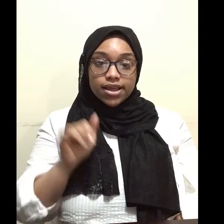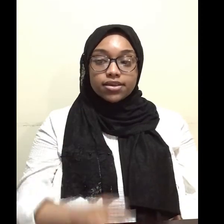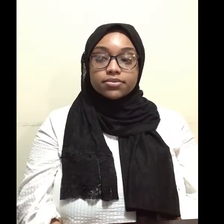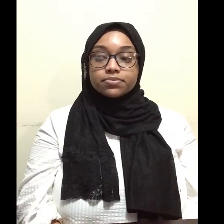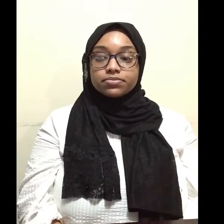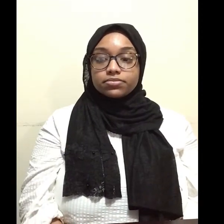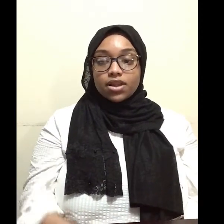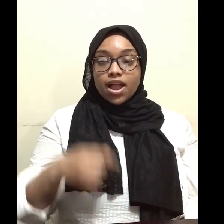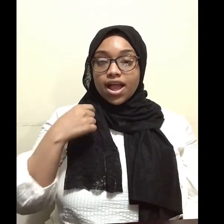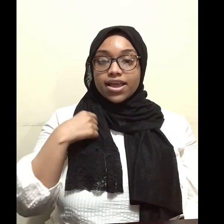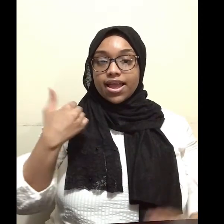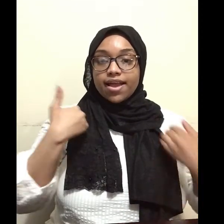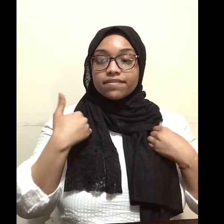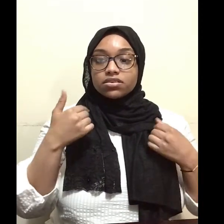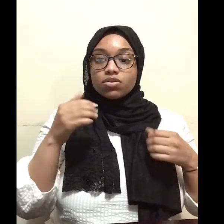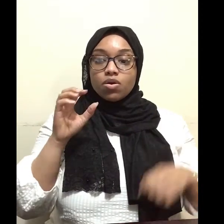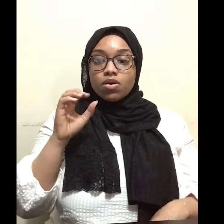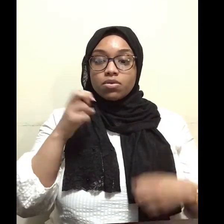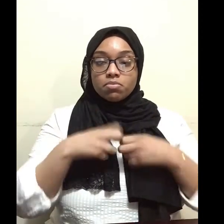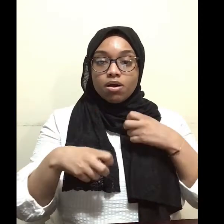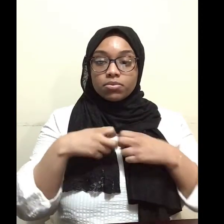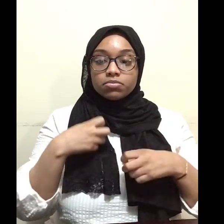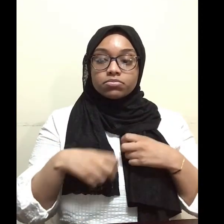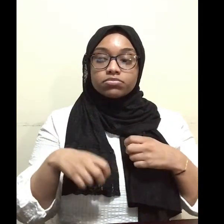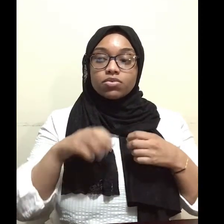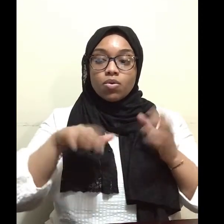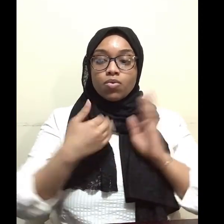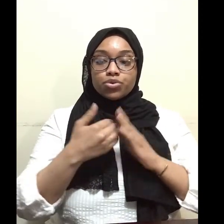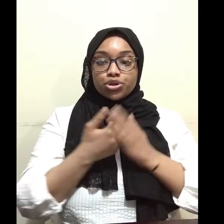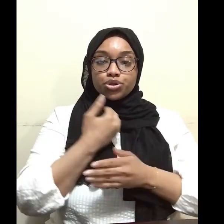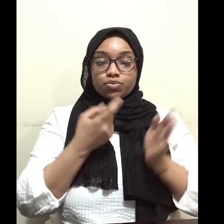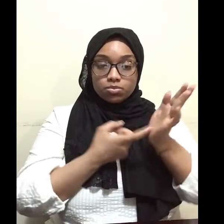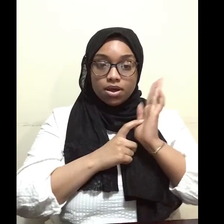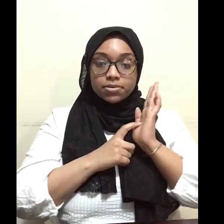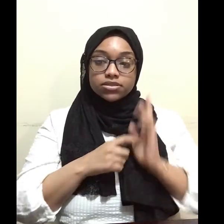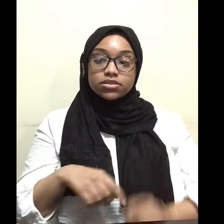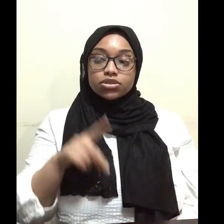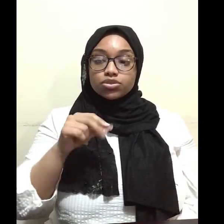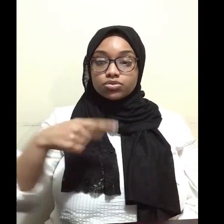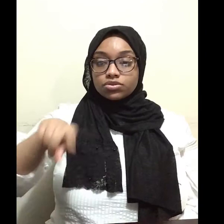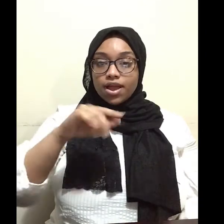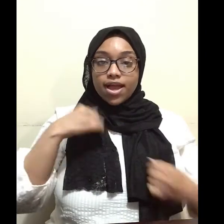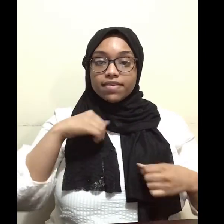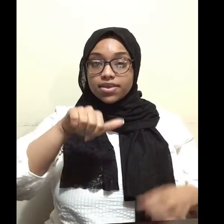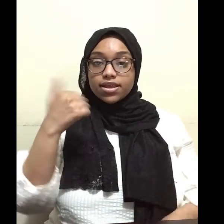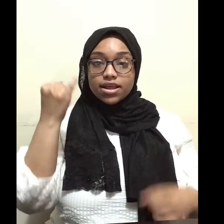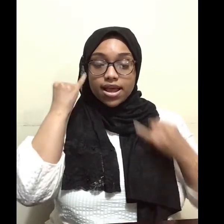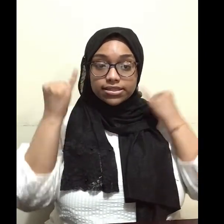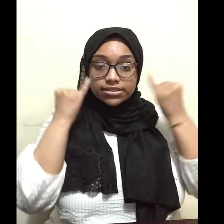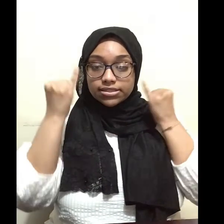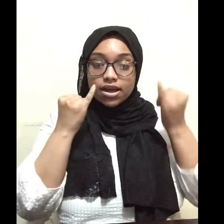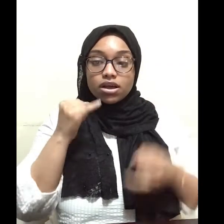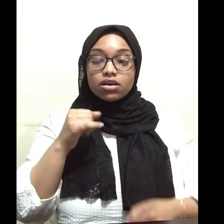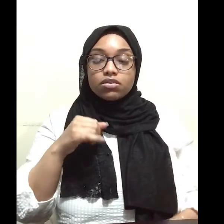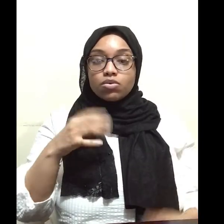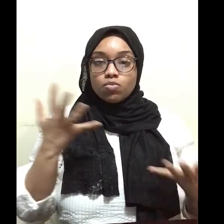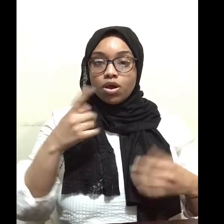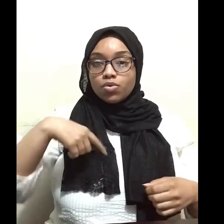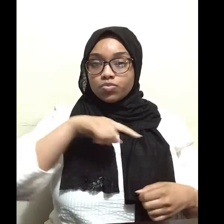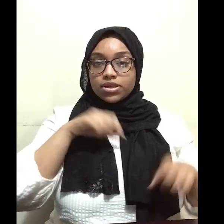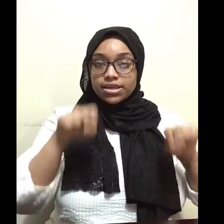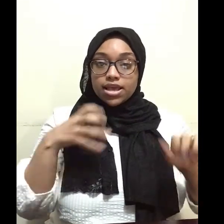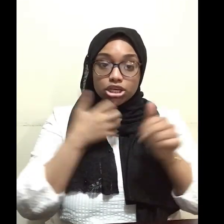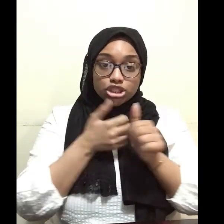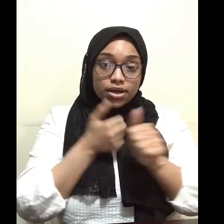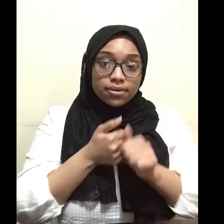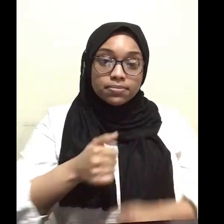Or if you find that they say, I'm having the same trouble too. Okay, well, how can we work together, you and I,